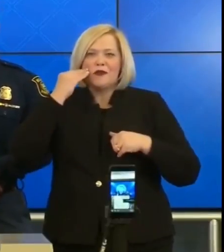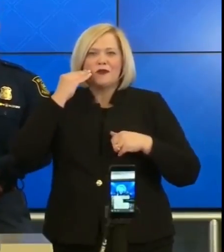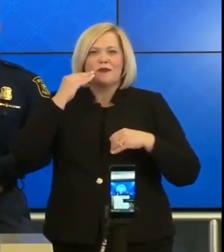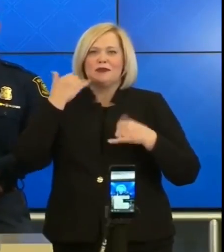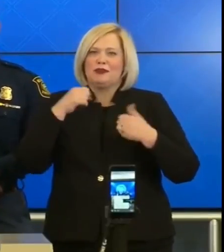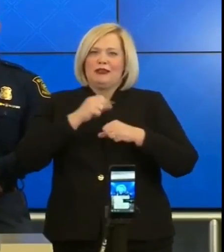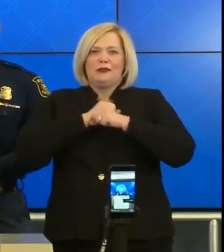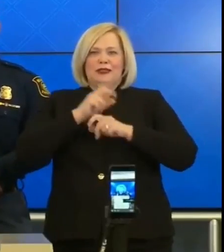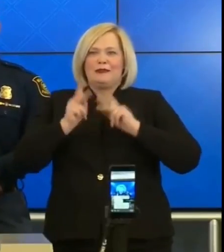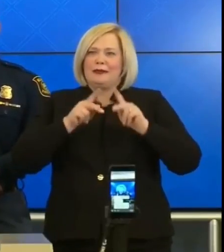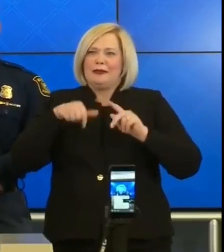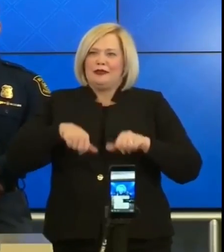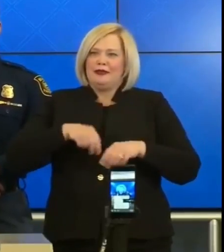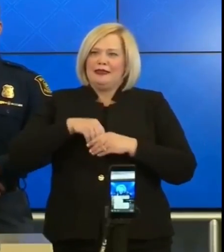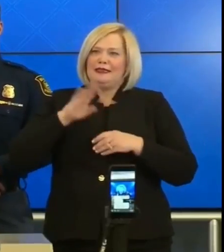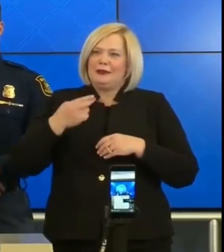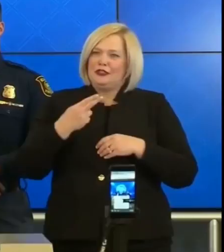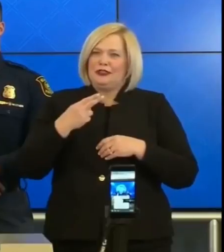possible.